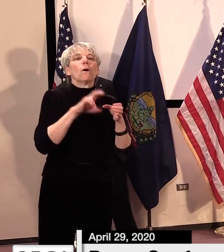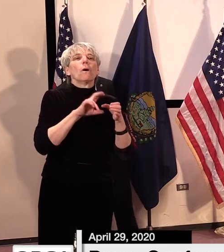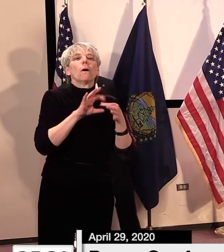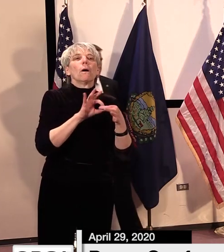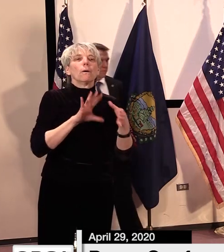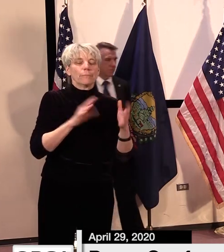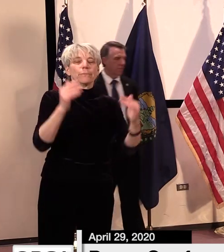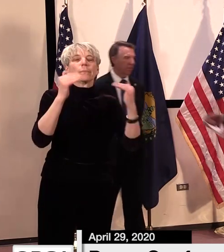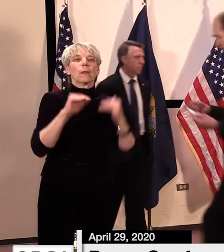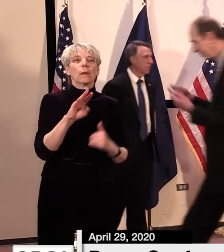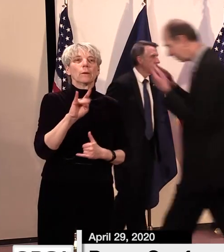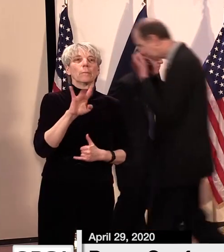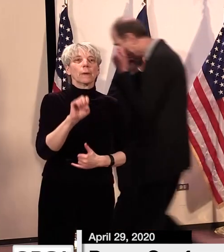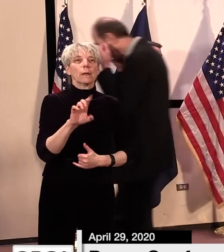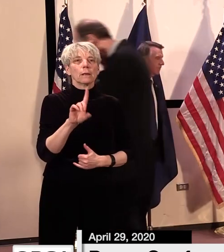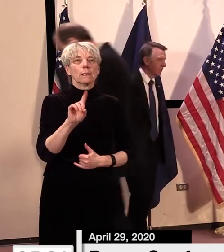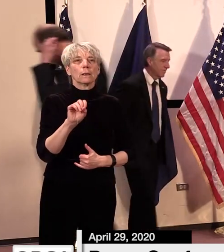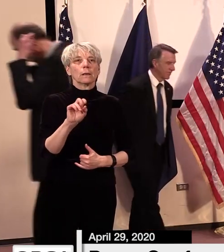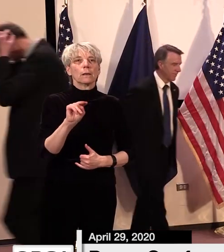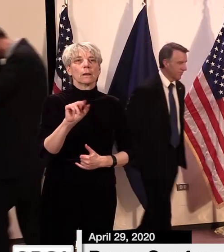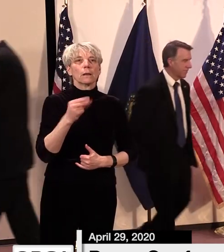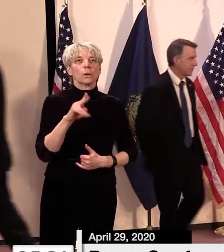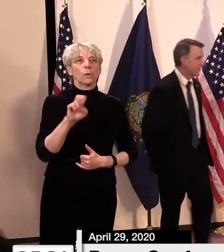Mike Donahue, the Islander.